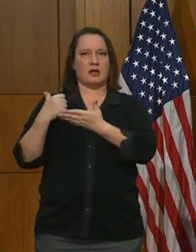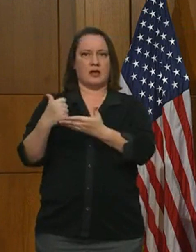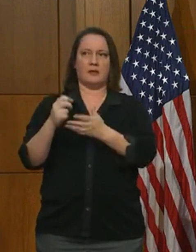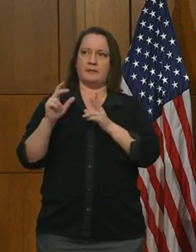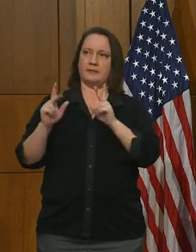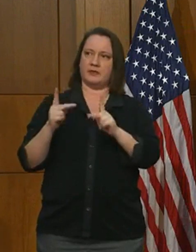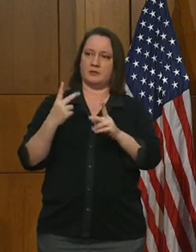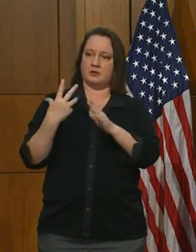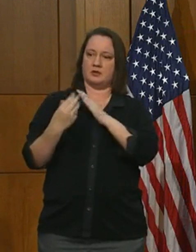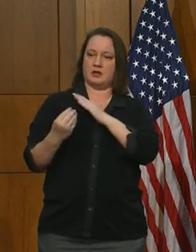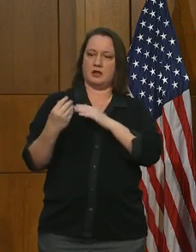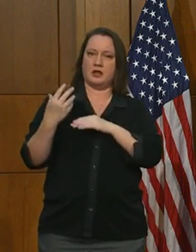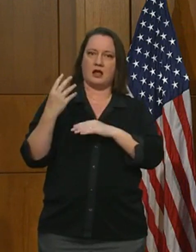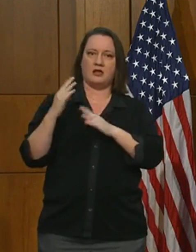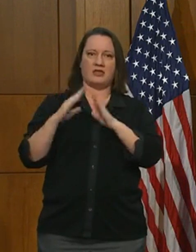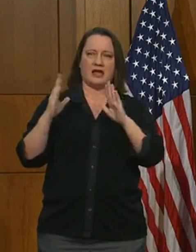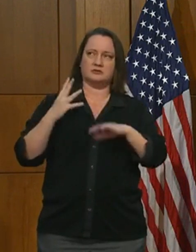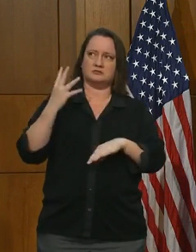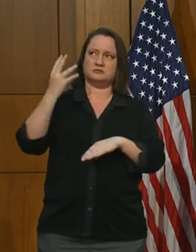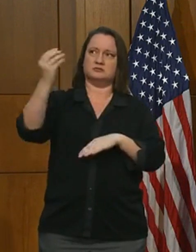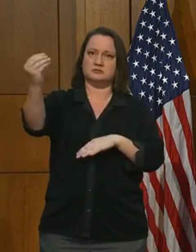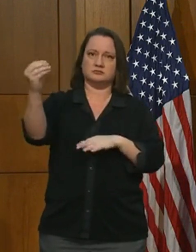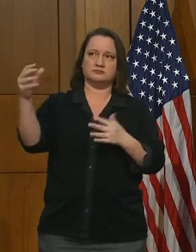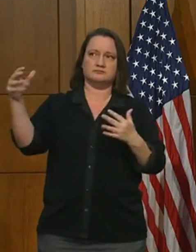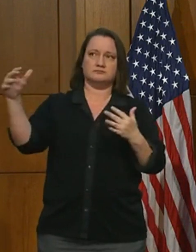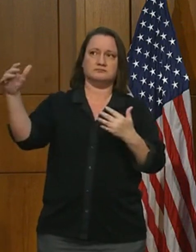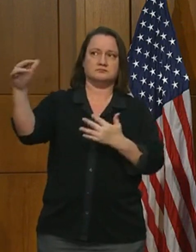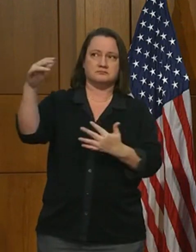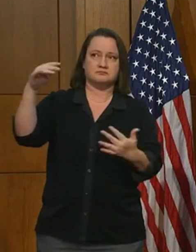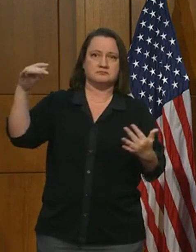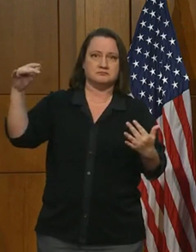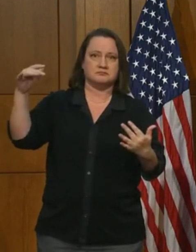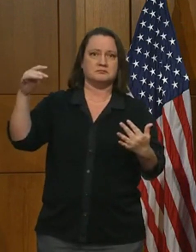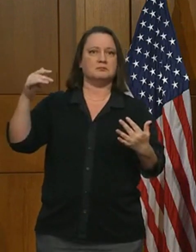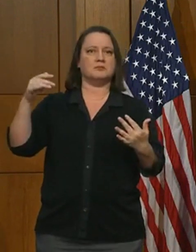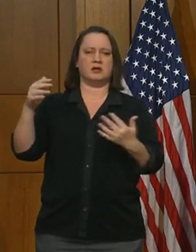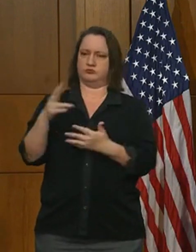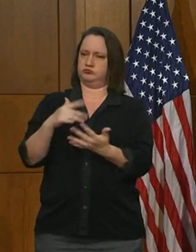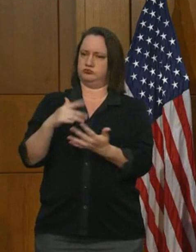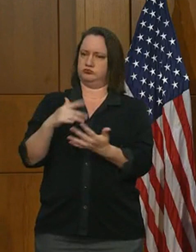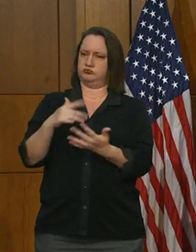and, resume a little bit more of normalcy in life.